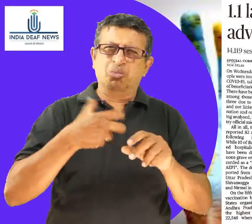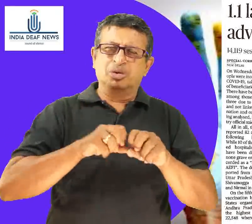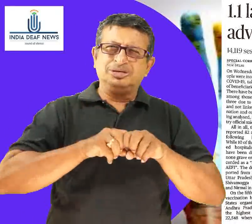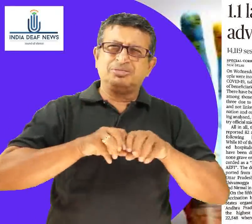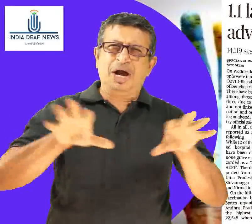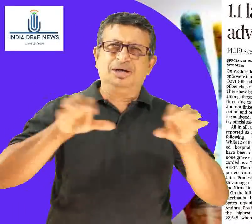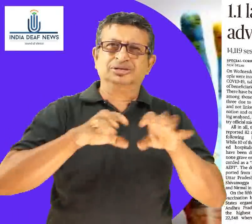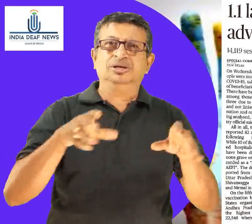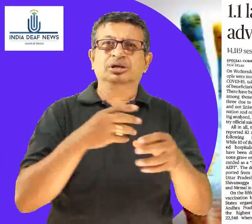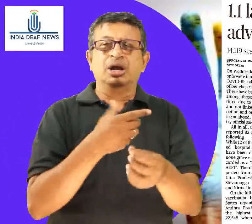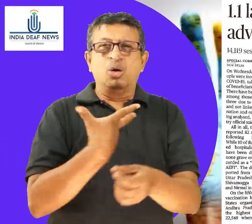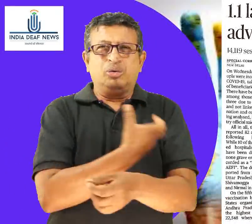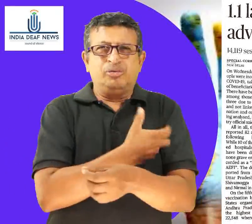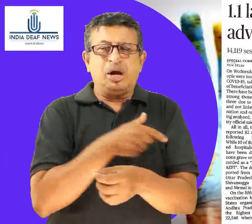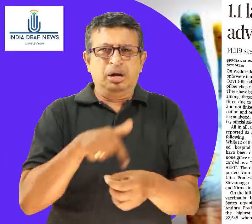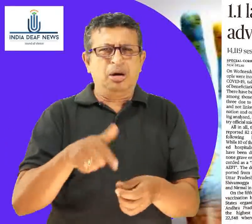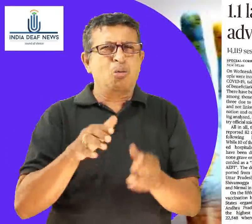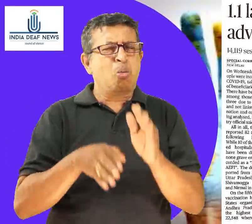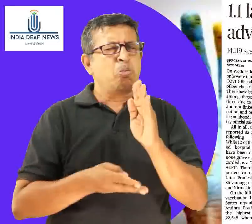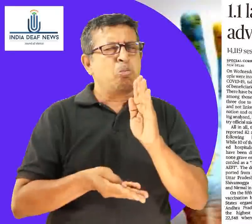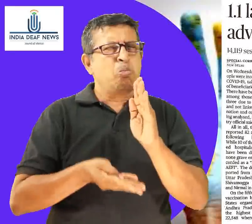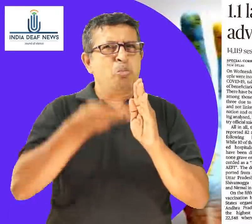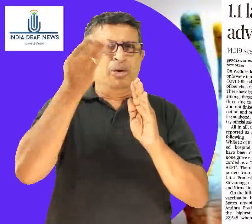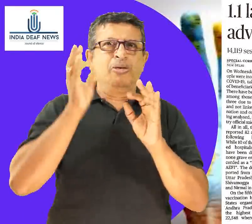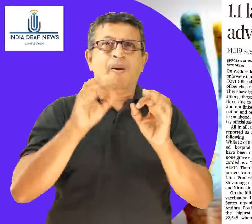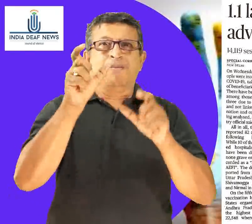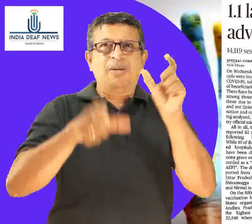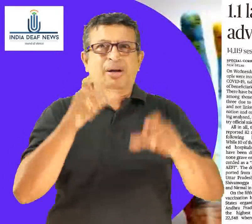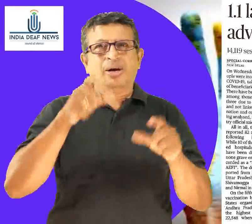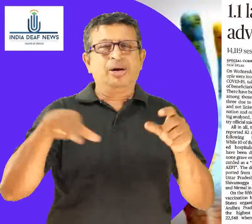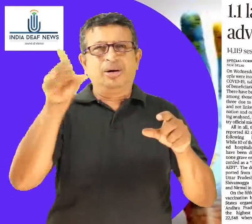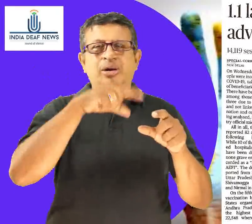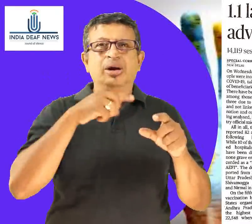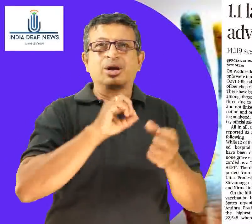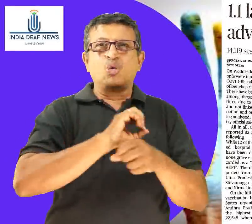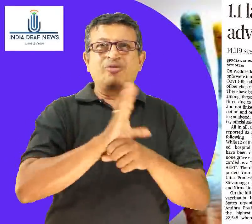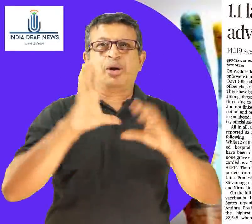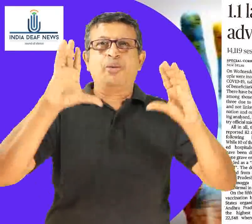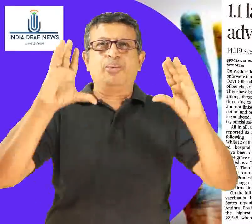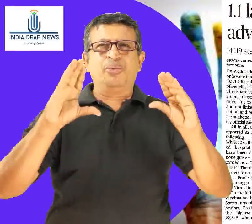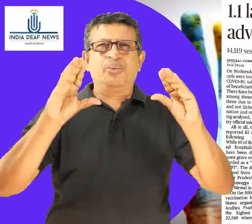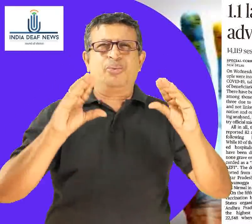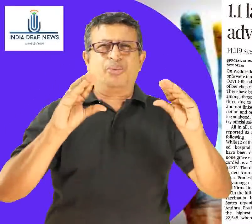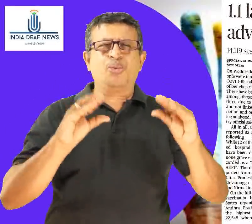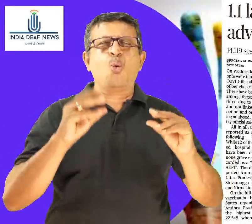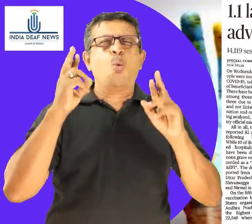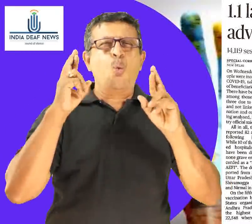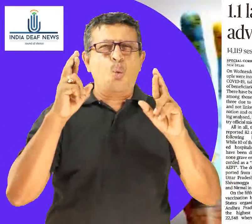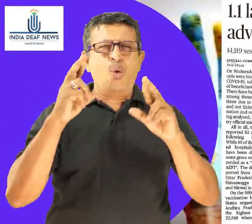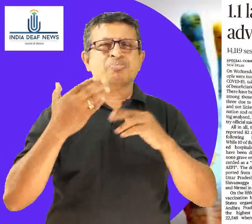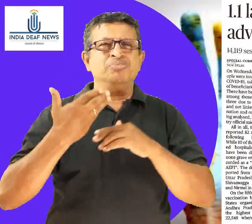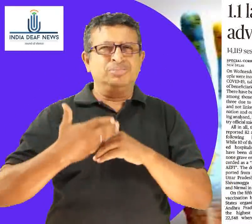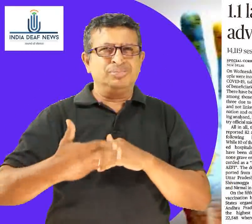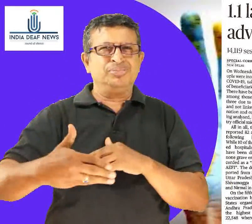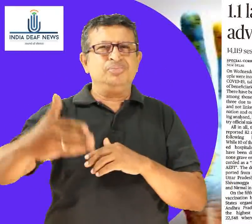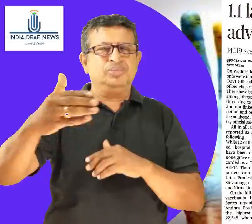inoculated against COVID-19, taking the count of beneficiaries to 7,86,000. There have been 4 deaths among